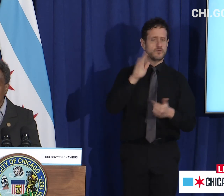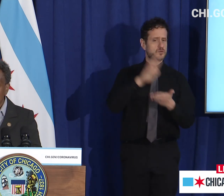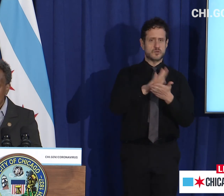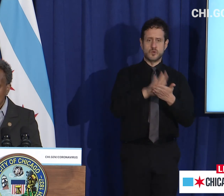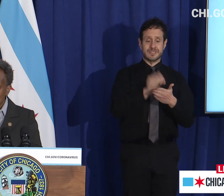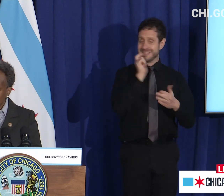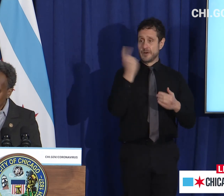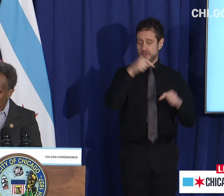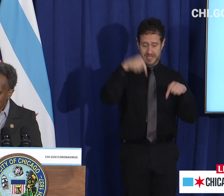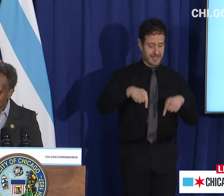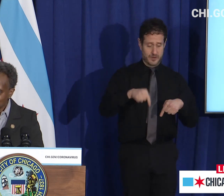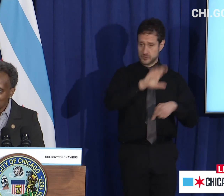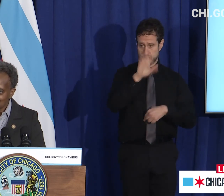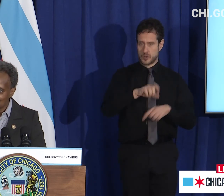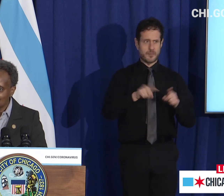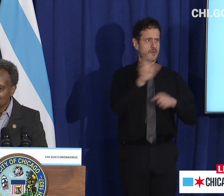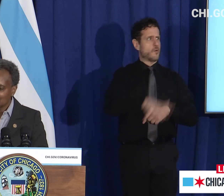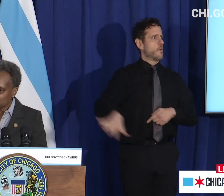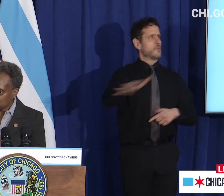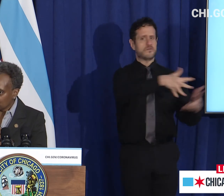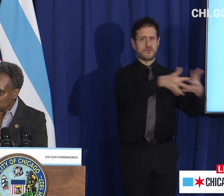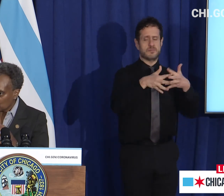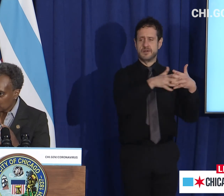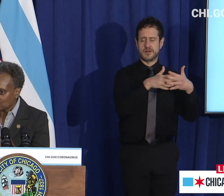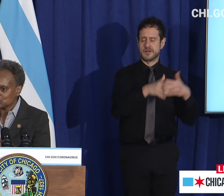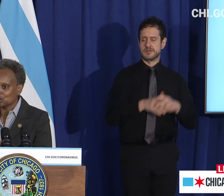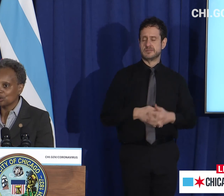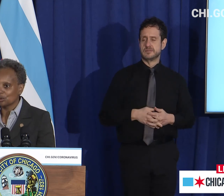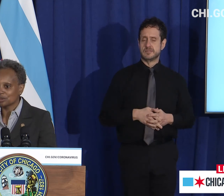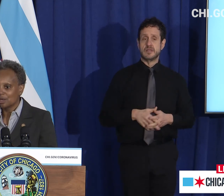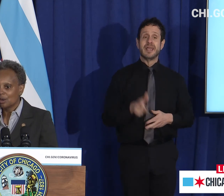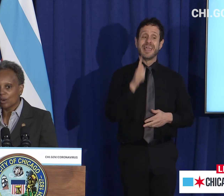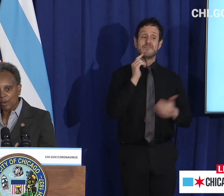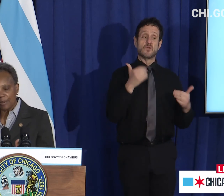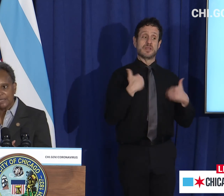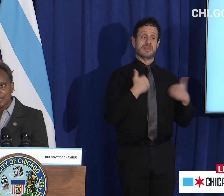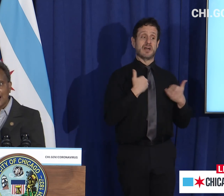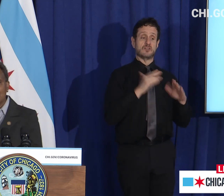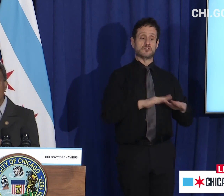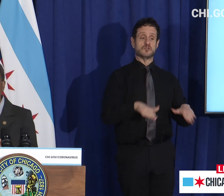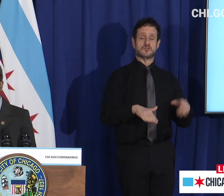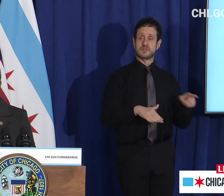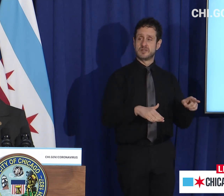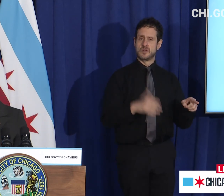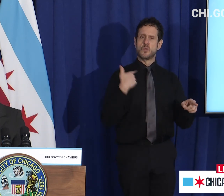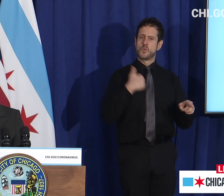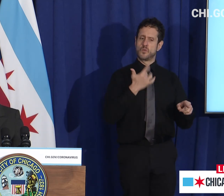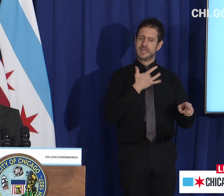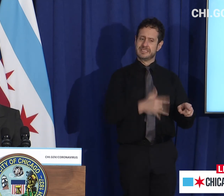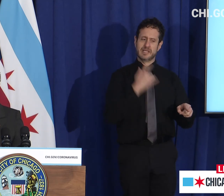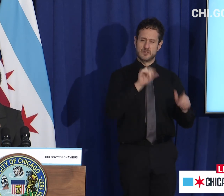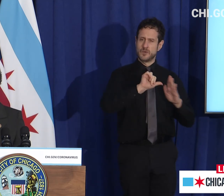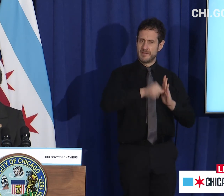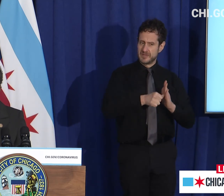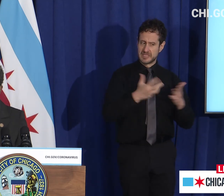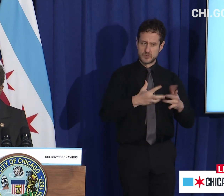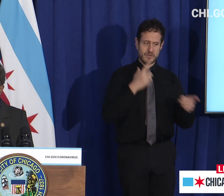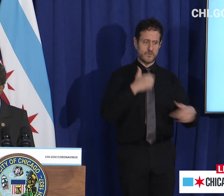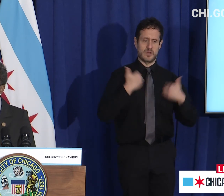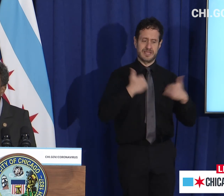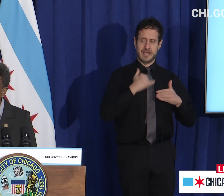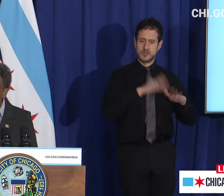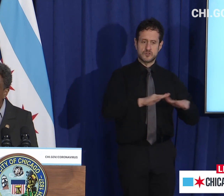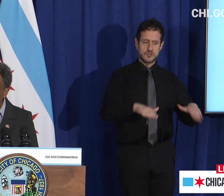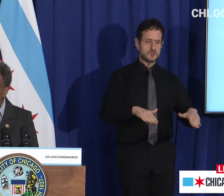country. And the other piece that's missing, particularly for our youngest learners, what do we place a lot of emphasis on when you're young?